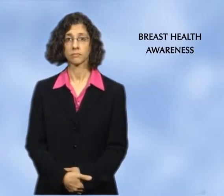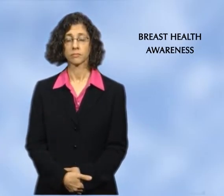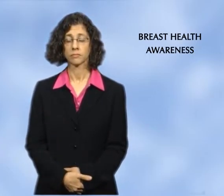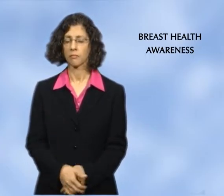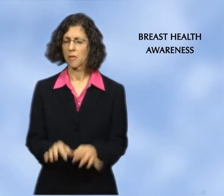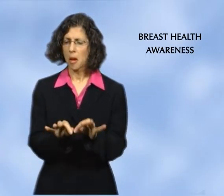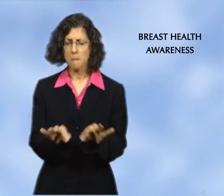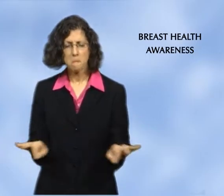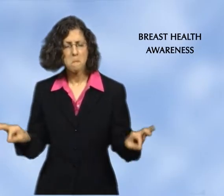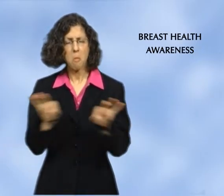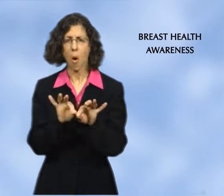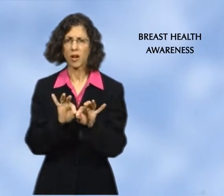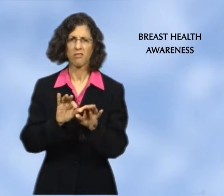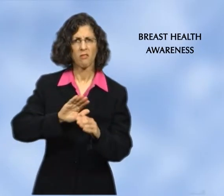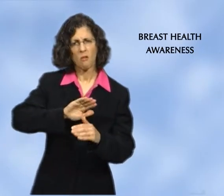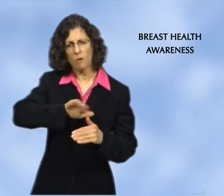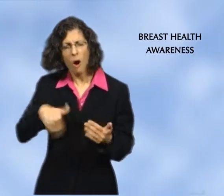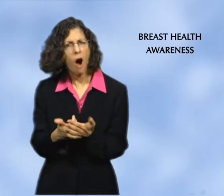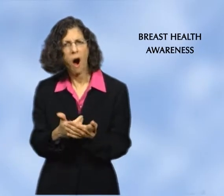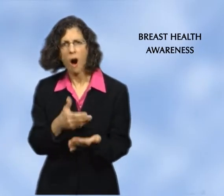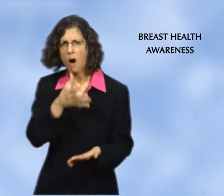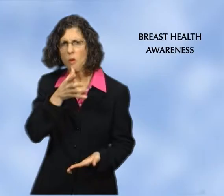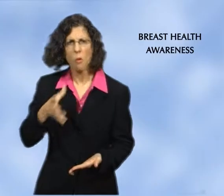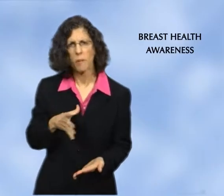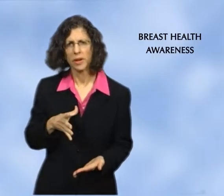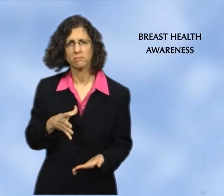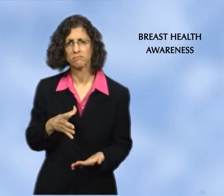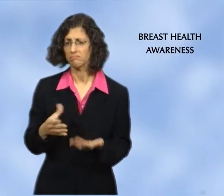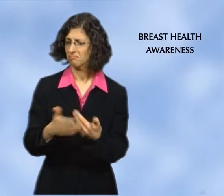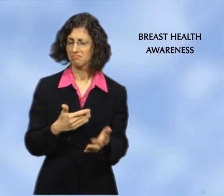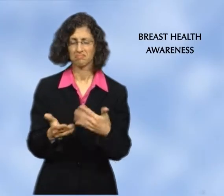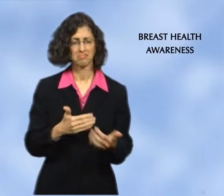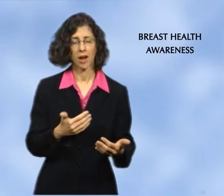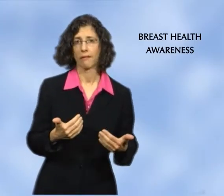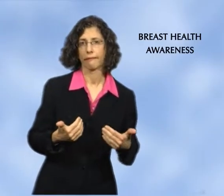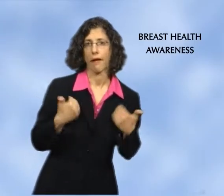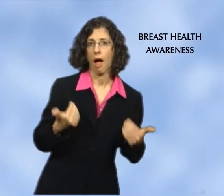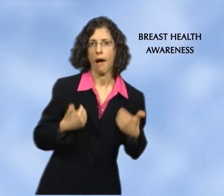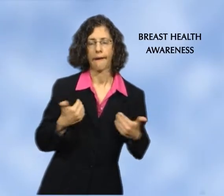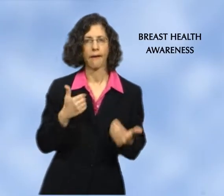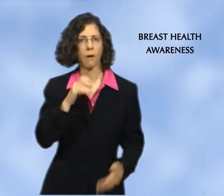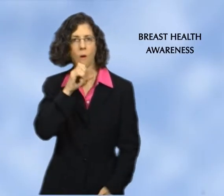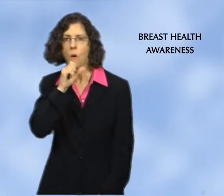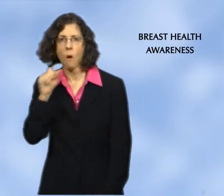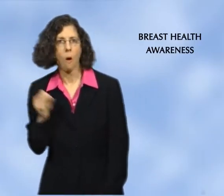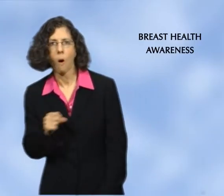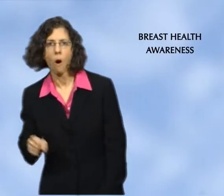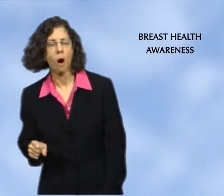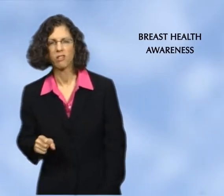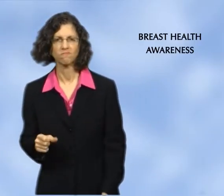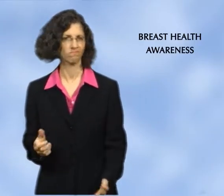This is important for all women at any age, young or old.